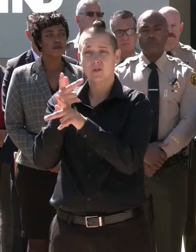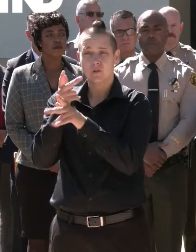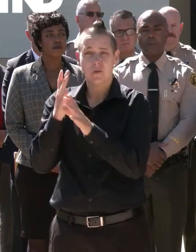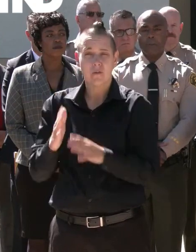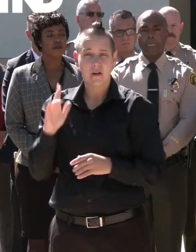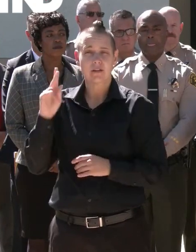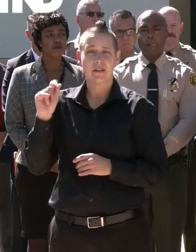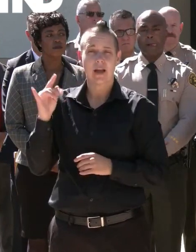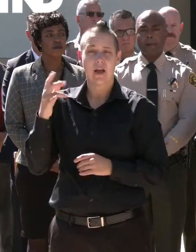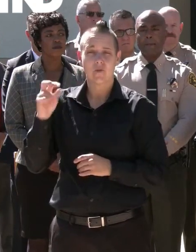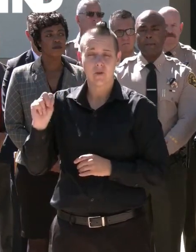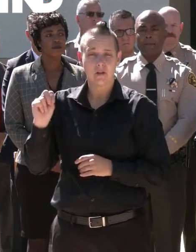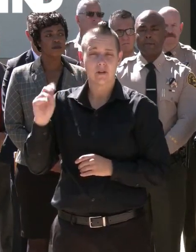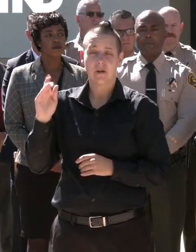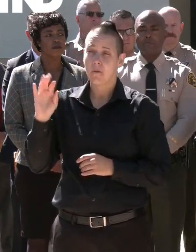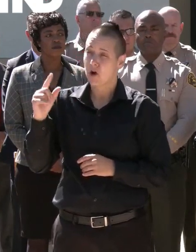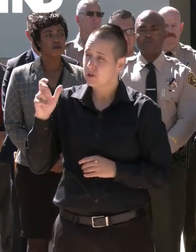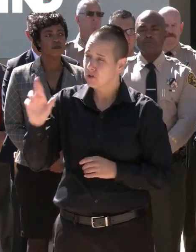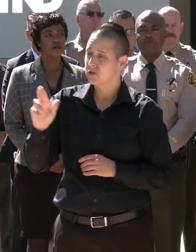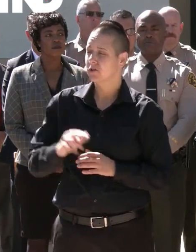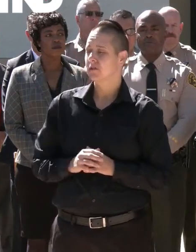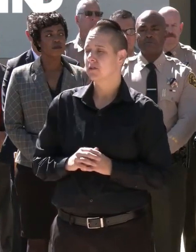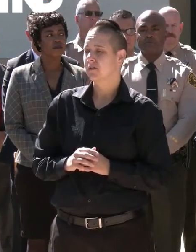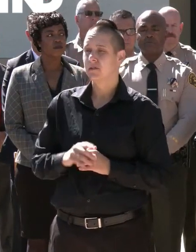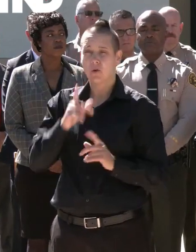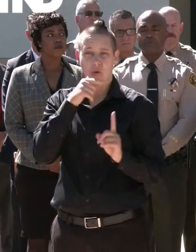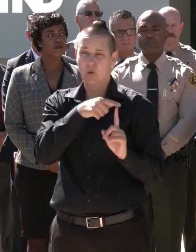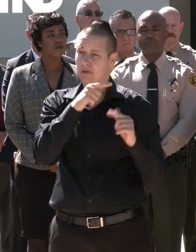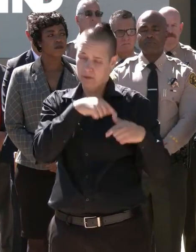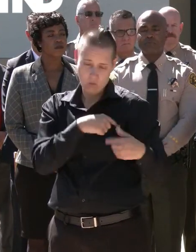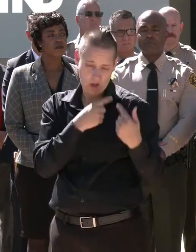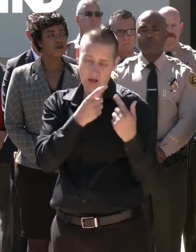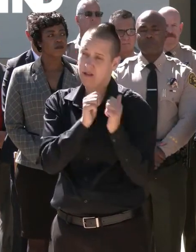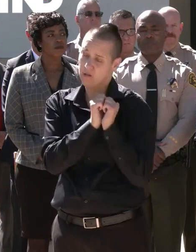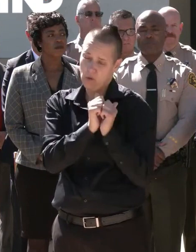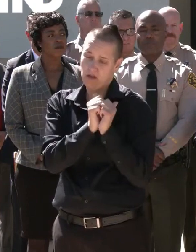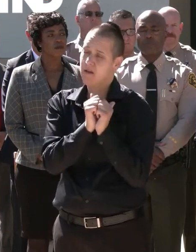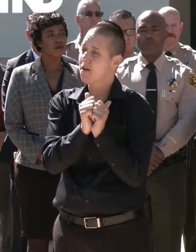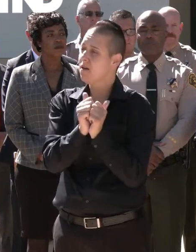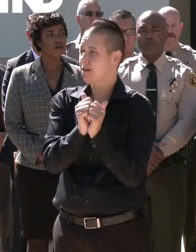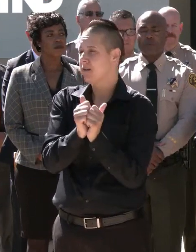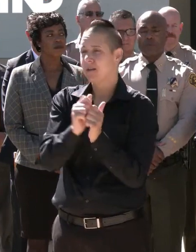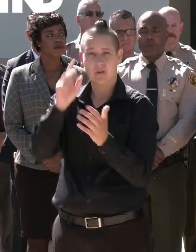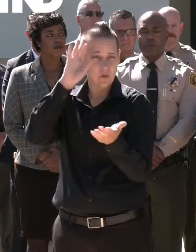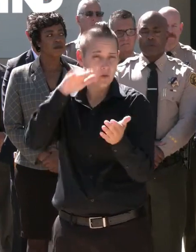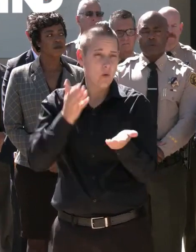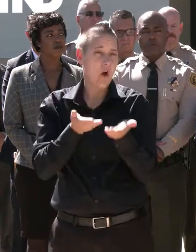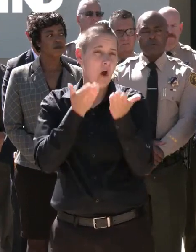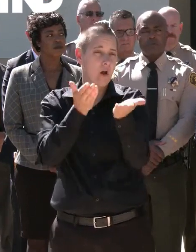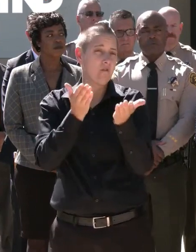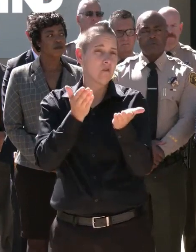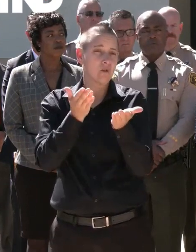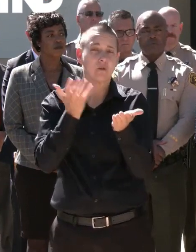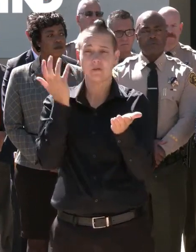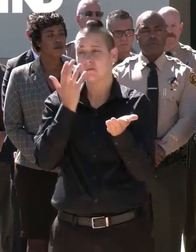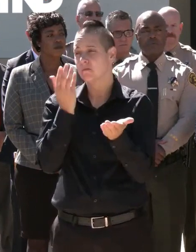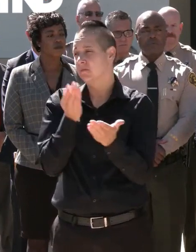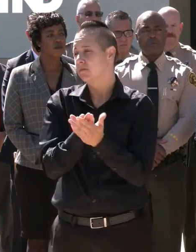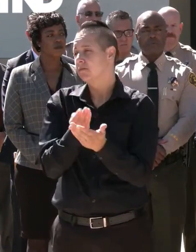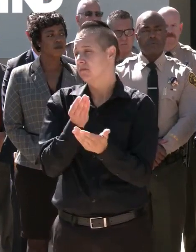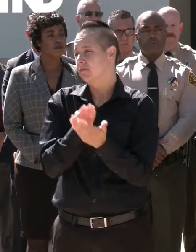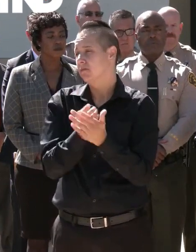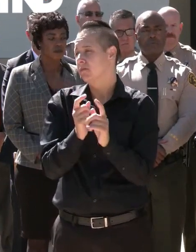Supervisor Catherine Barger, who has been with us from the very beginning, and as you know, offered a significant amount of